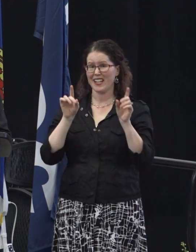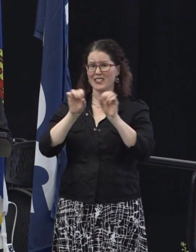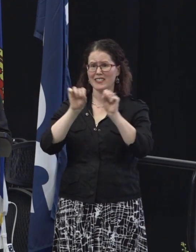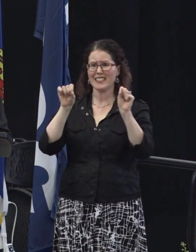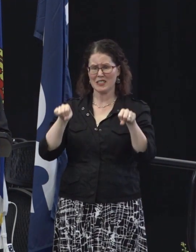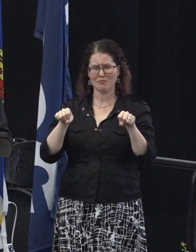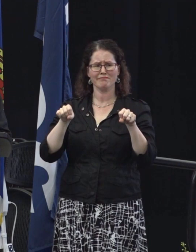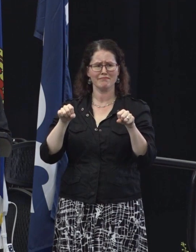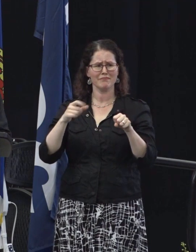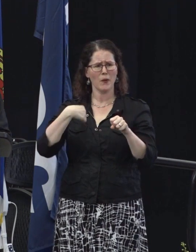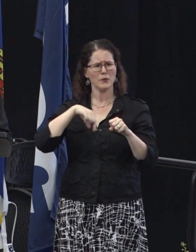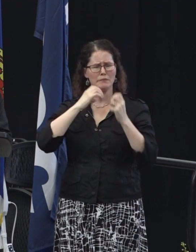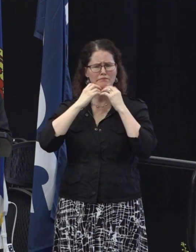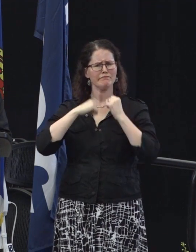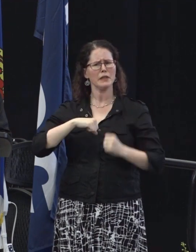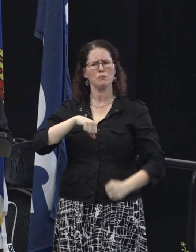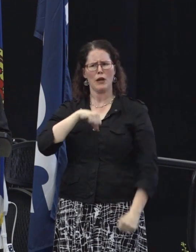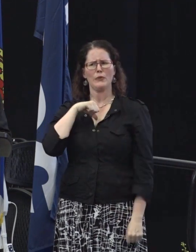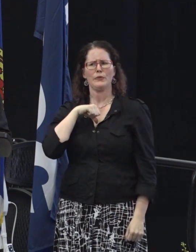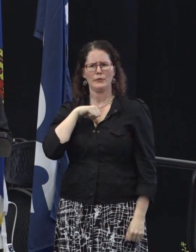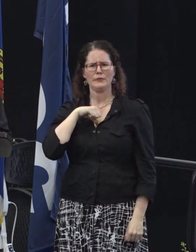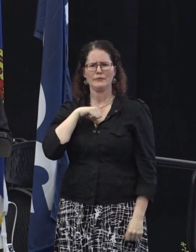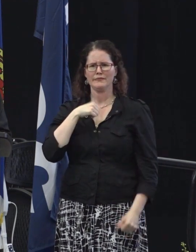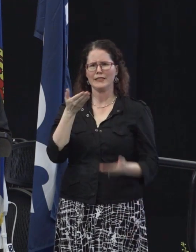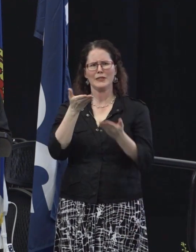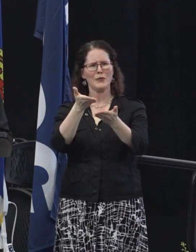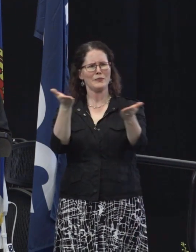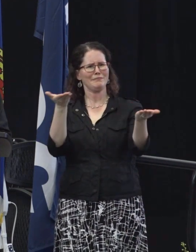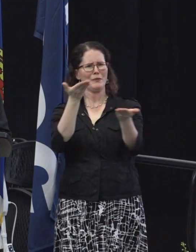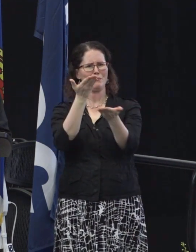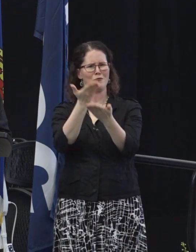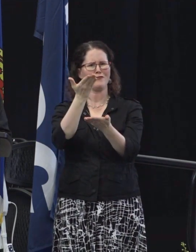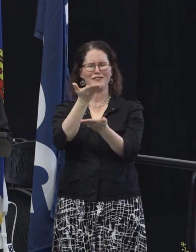and it's doing excellent work. Look at you today.